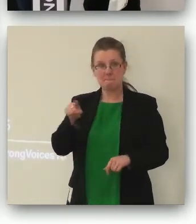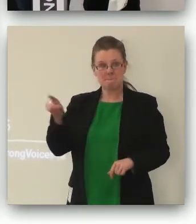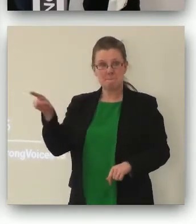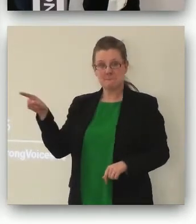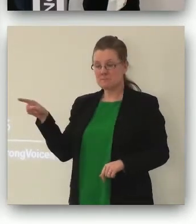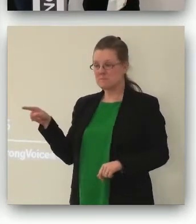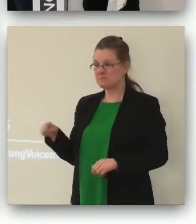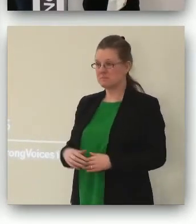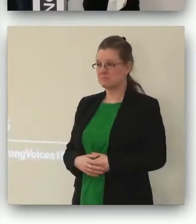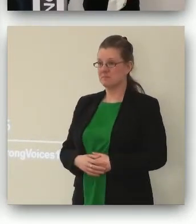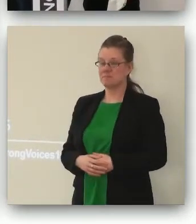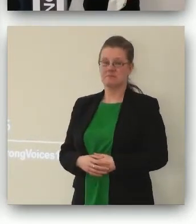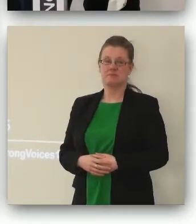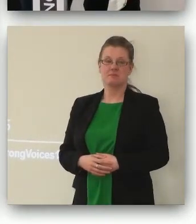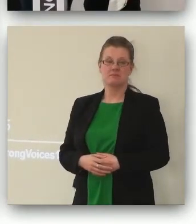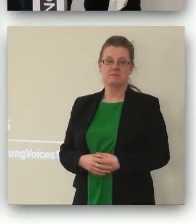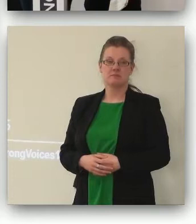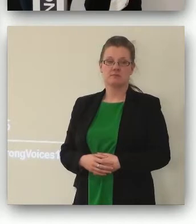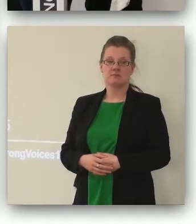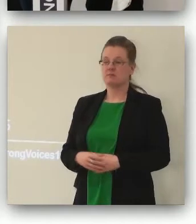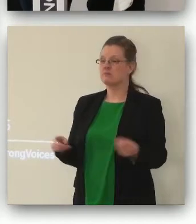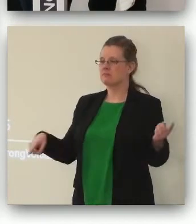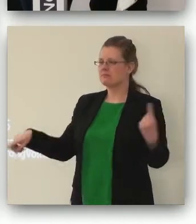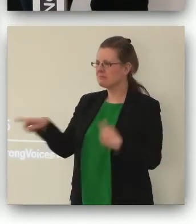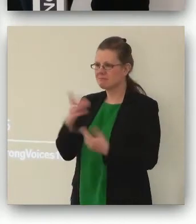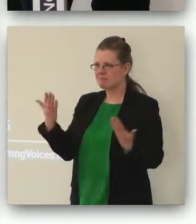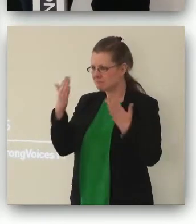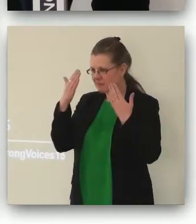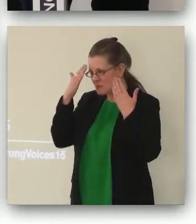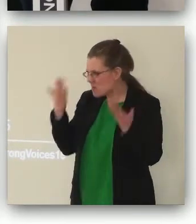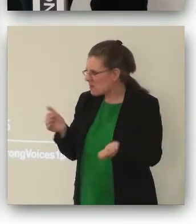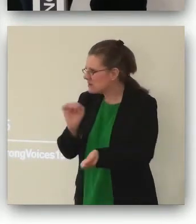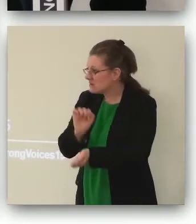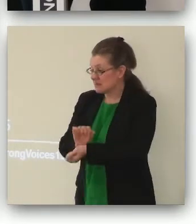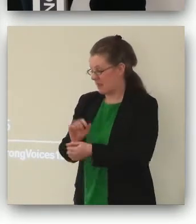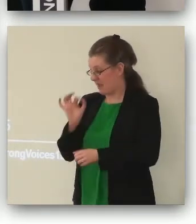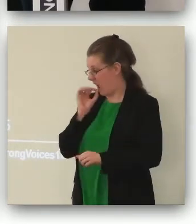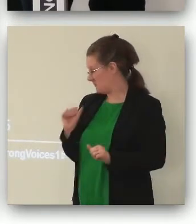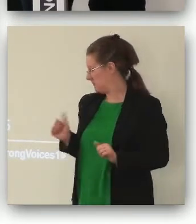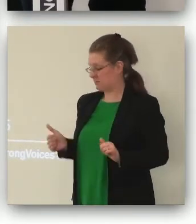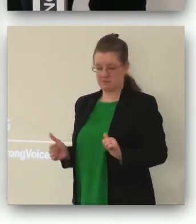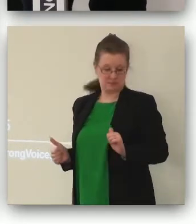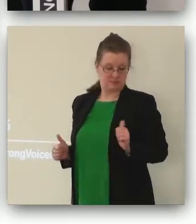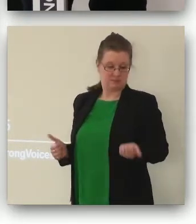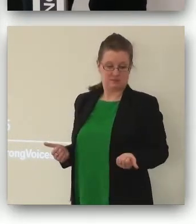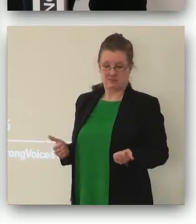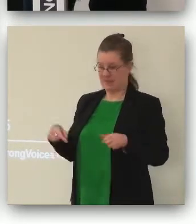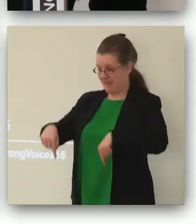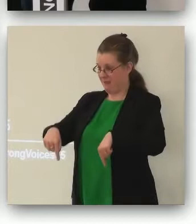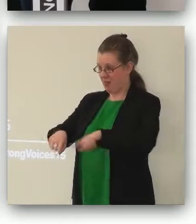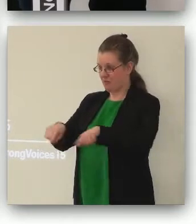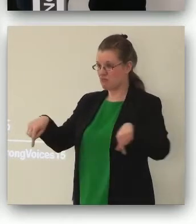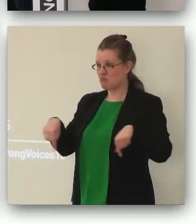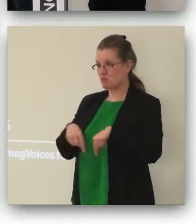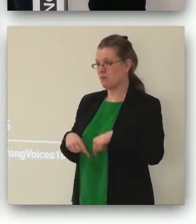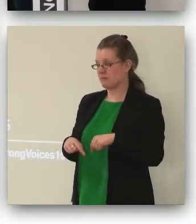we're working it out. If you are stuck, maybe ask your neighbour if they can help you if you're here in the room.